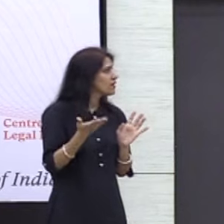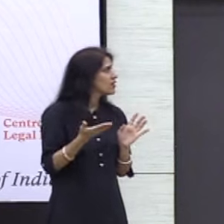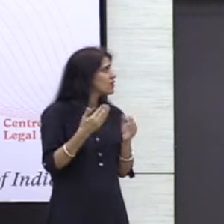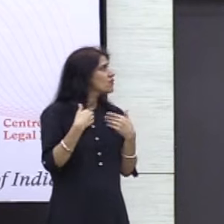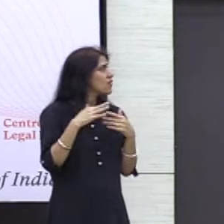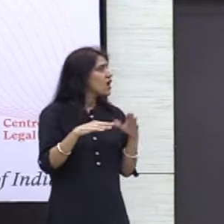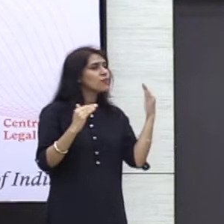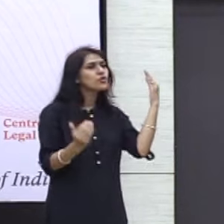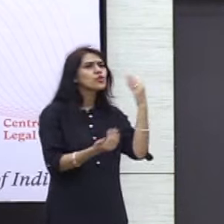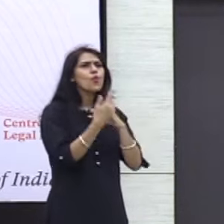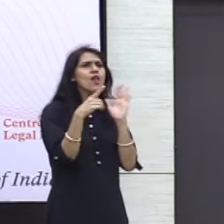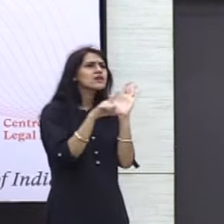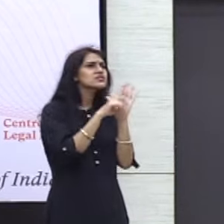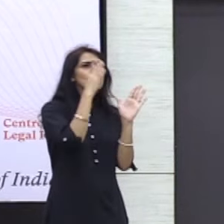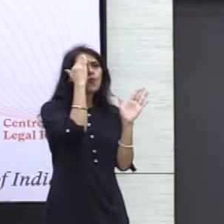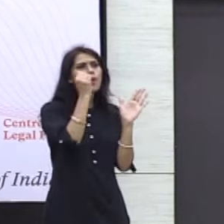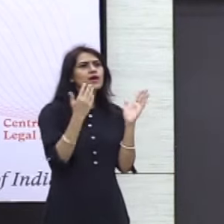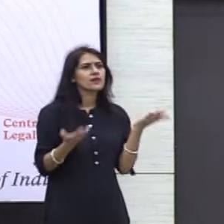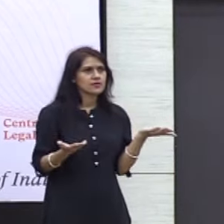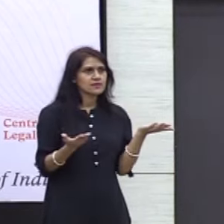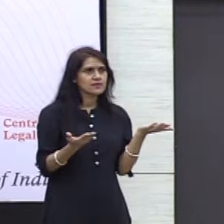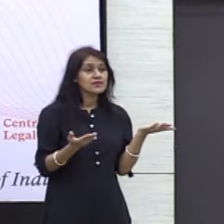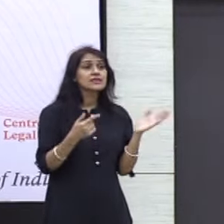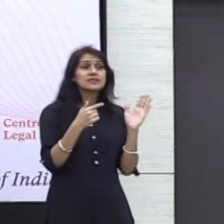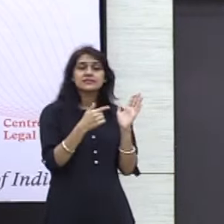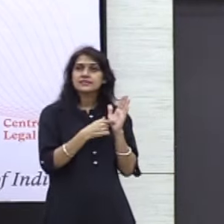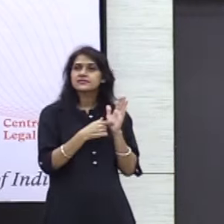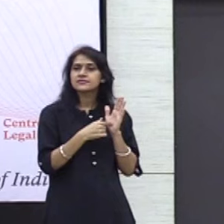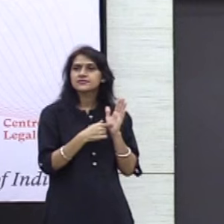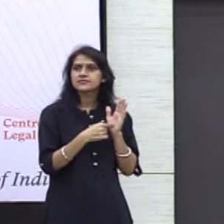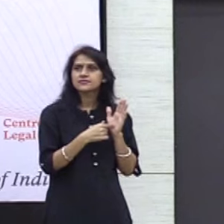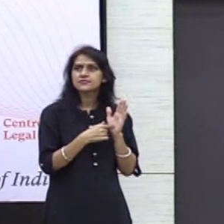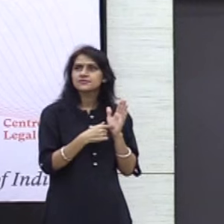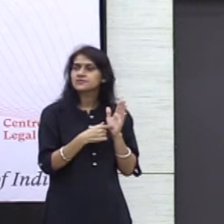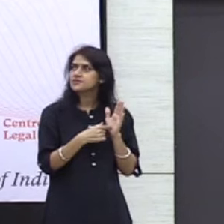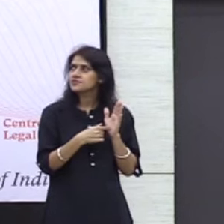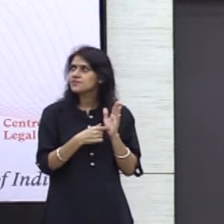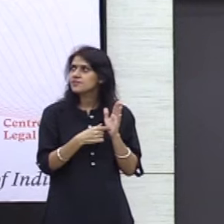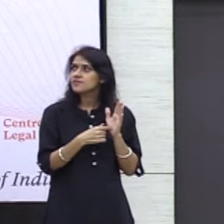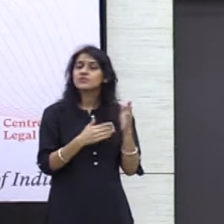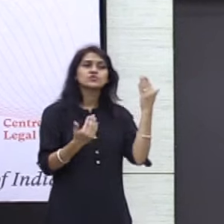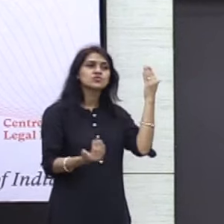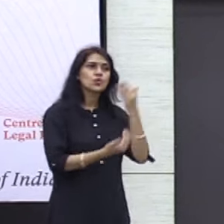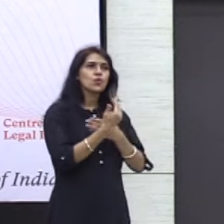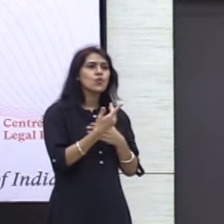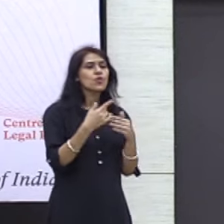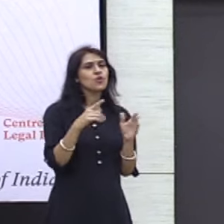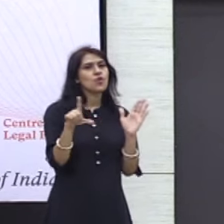new legislations. There's absolutely no need for a new set of laws